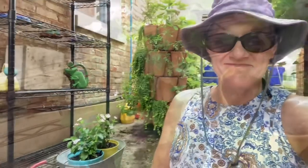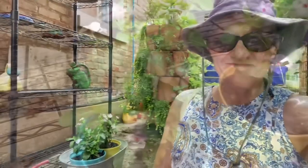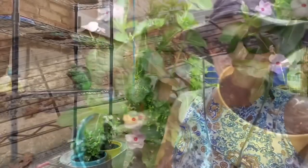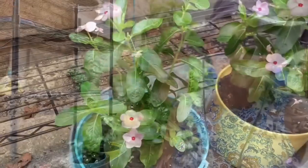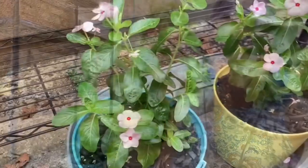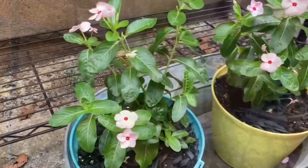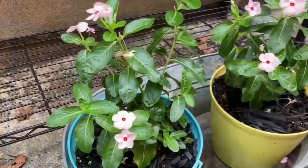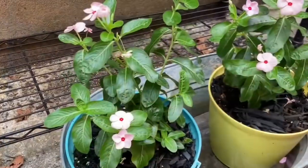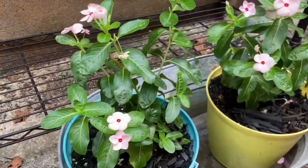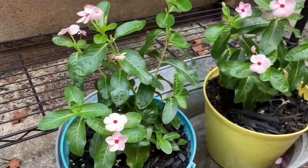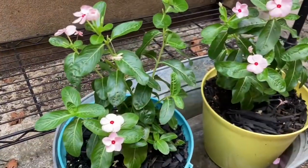month.